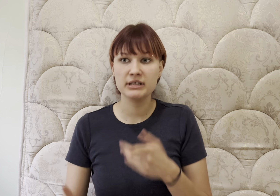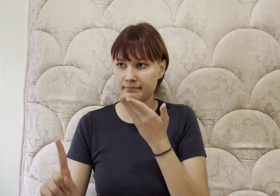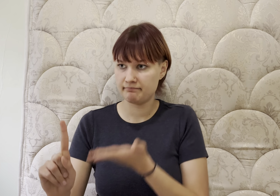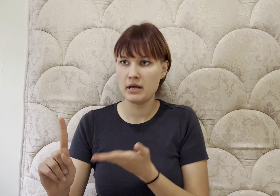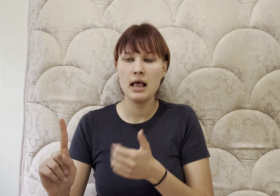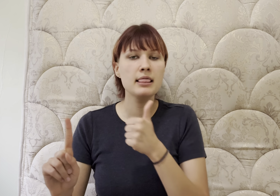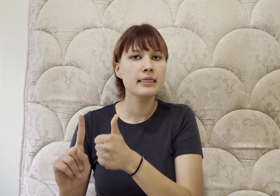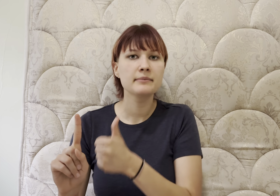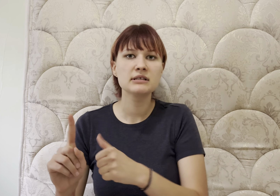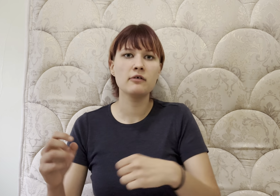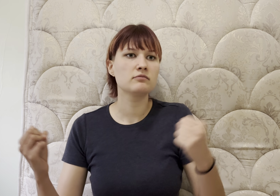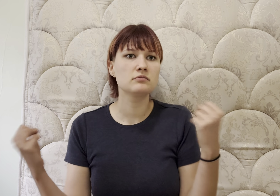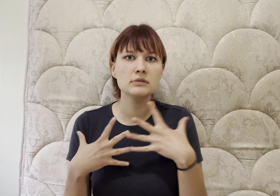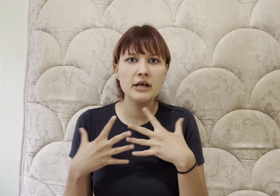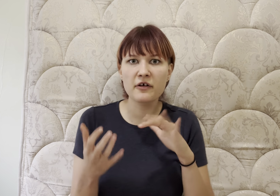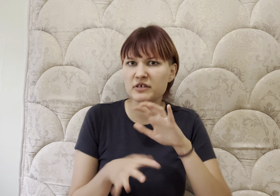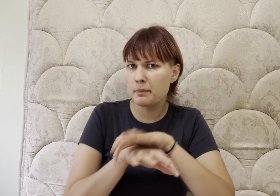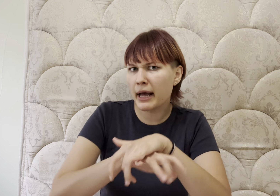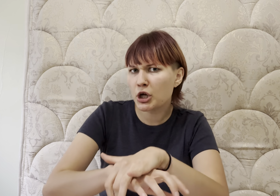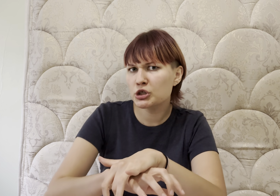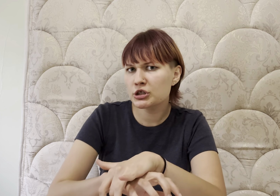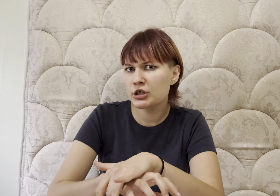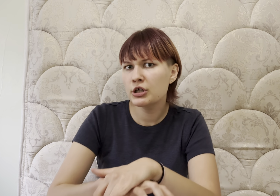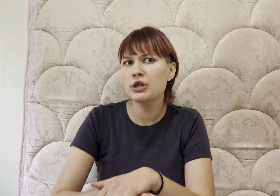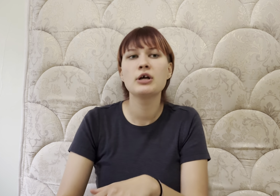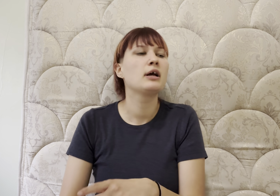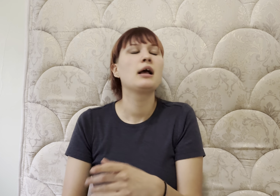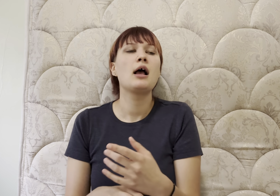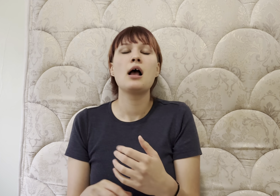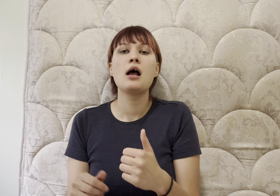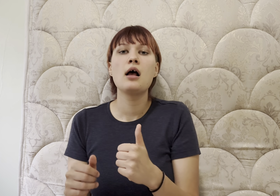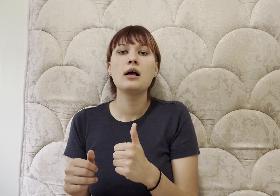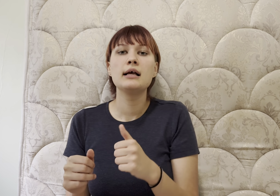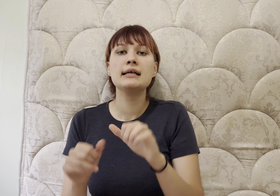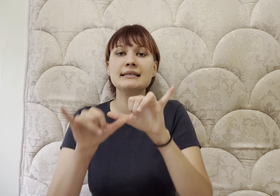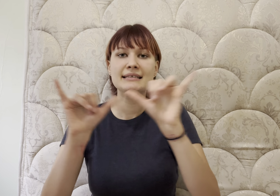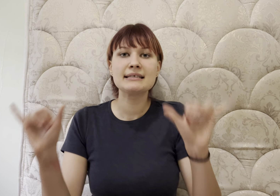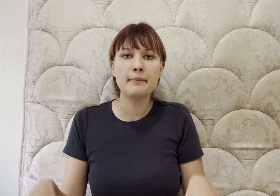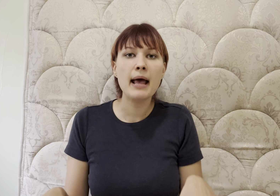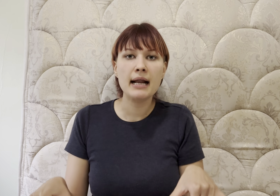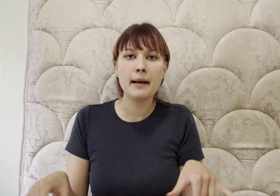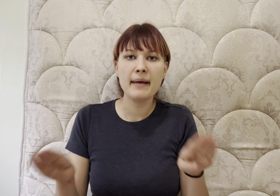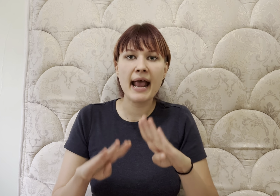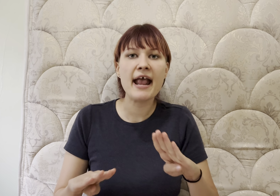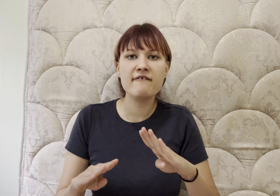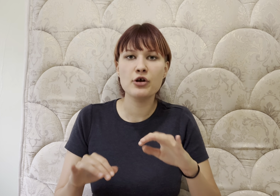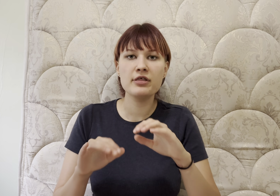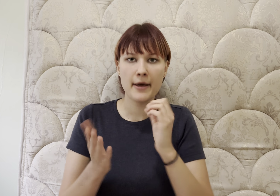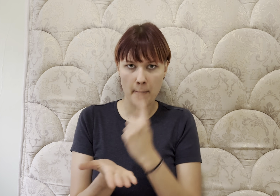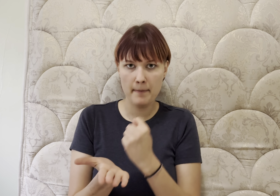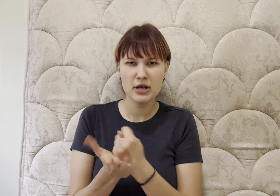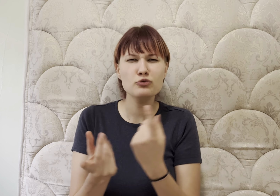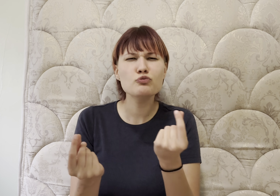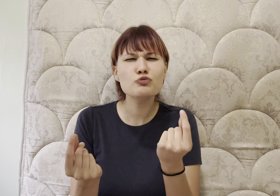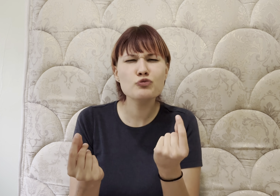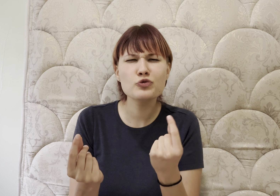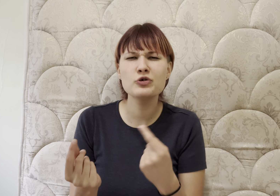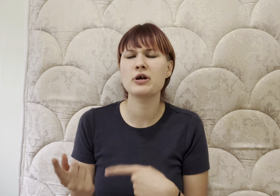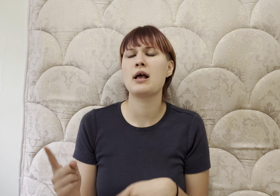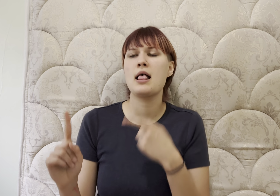around spiders. First, the therapy starts off with maybe say, I'm the one who's afraid of spiders. Maybe I'd go into the therapist's office